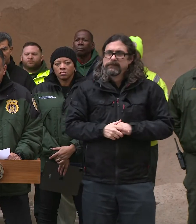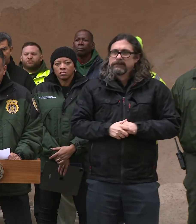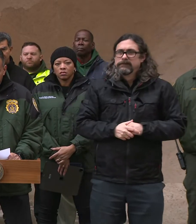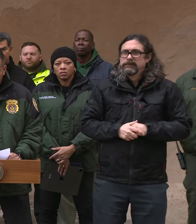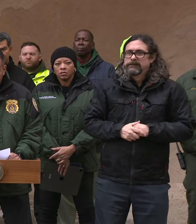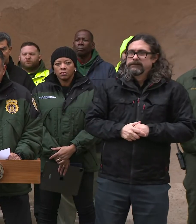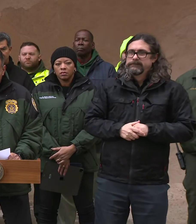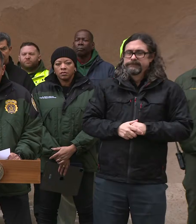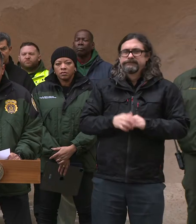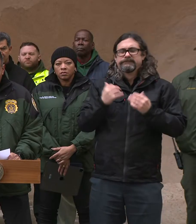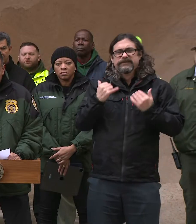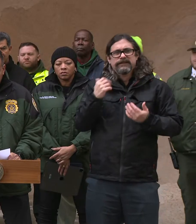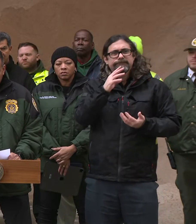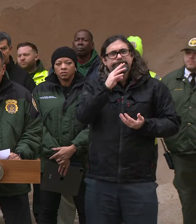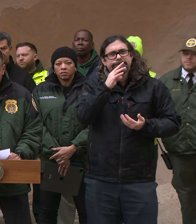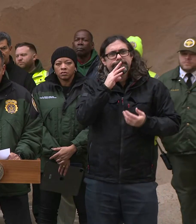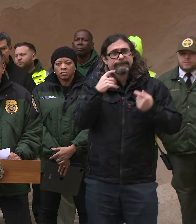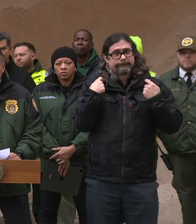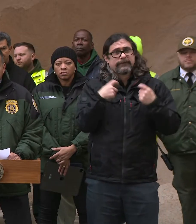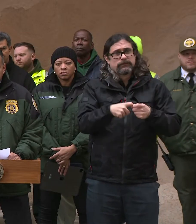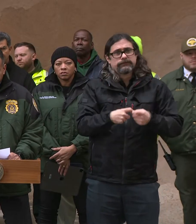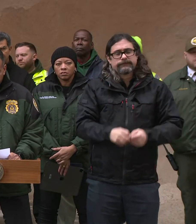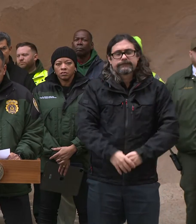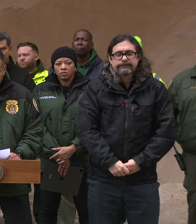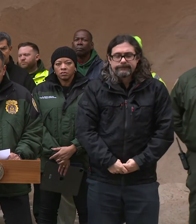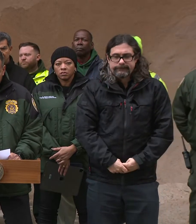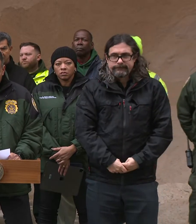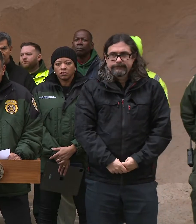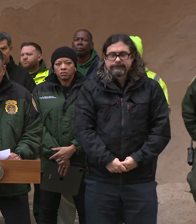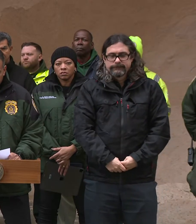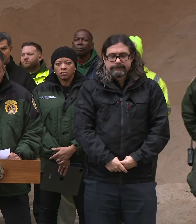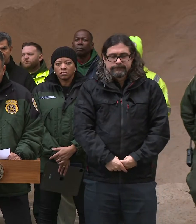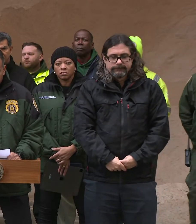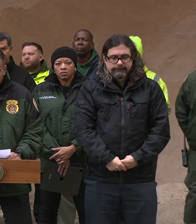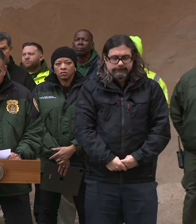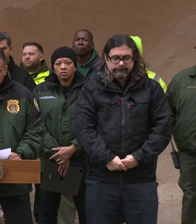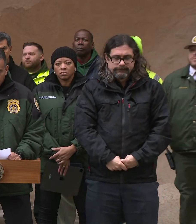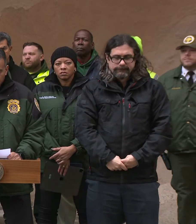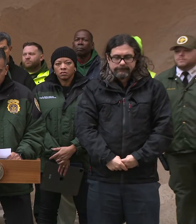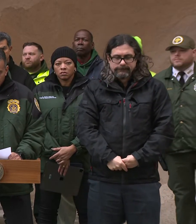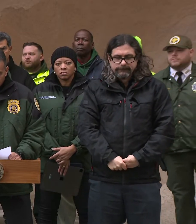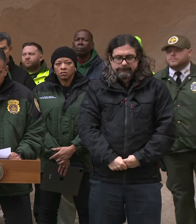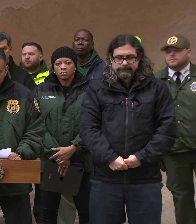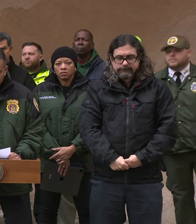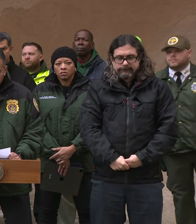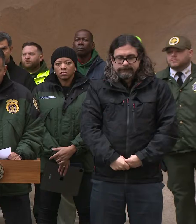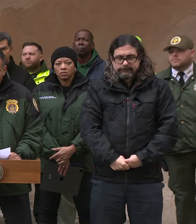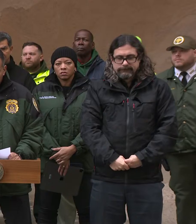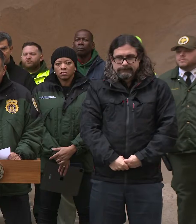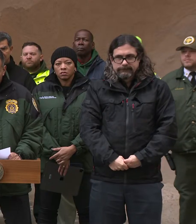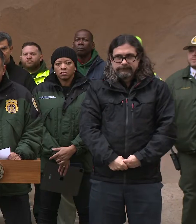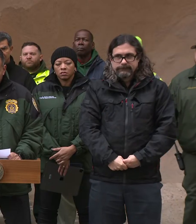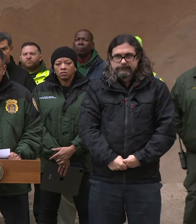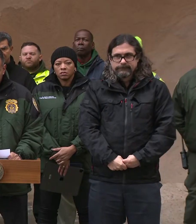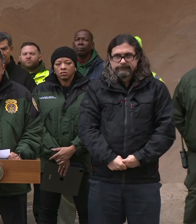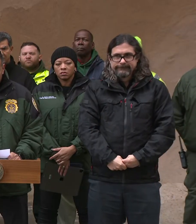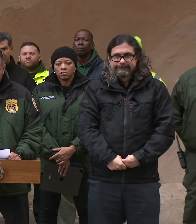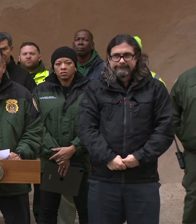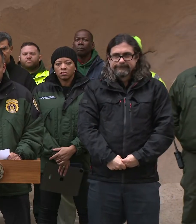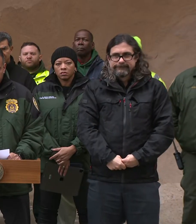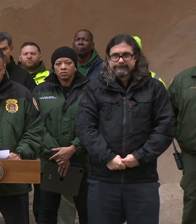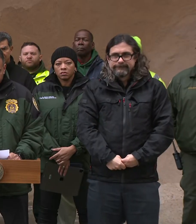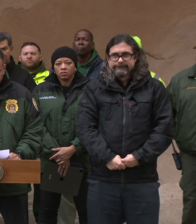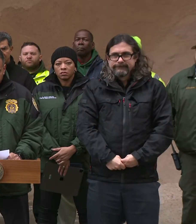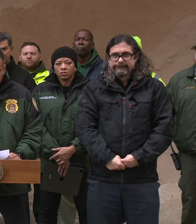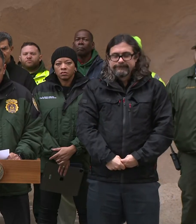a esta tormenta de nieve con más equipos, personal y tecnología que en ningún otro momento de mis 26 años